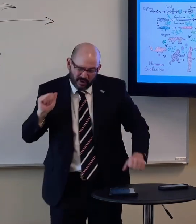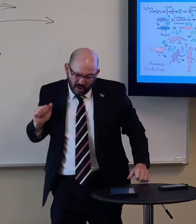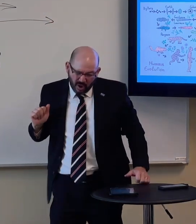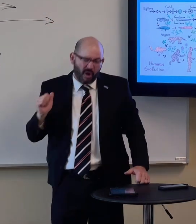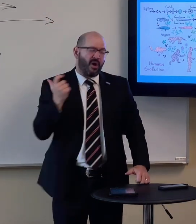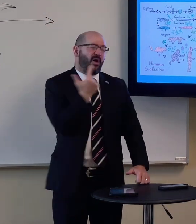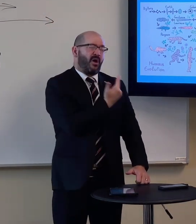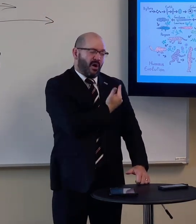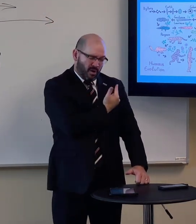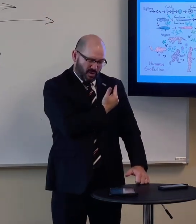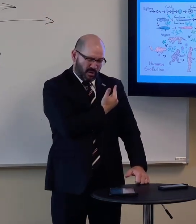You want to save all of us.